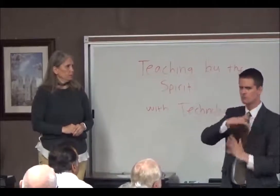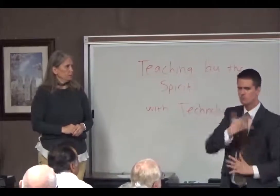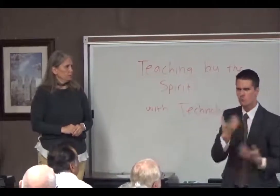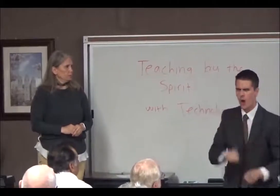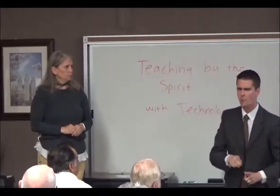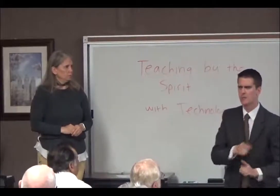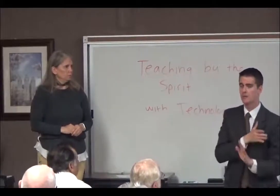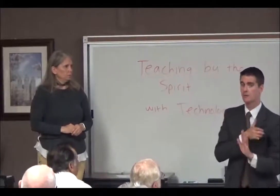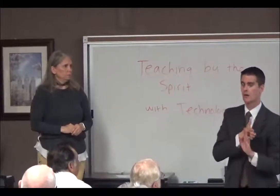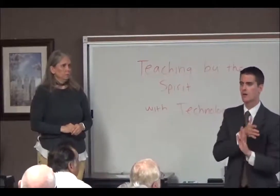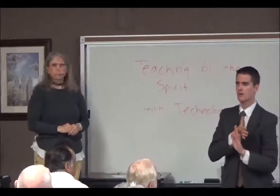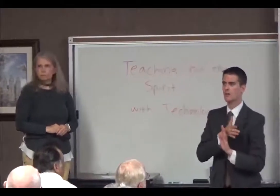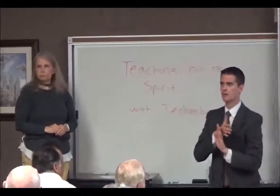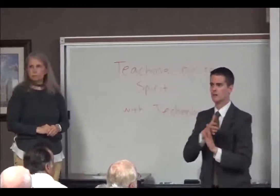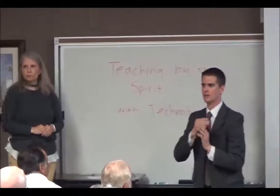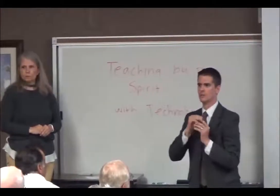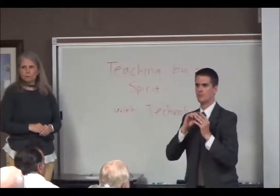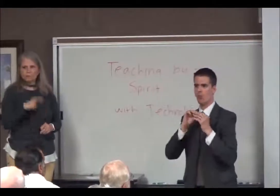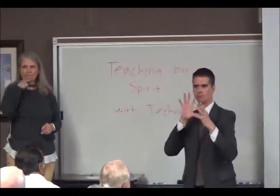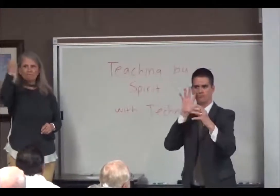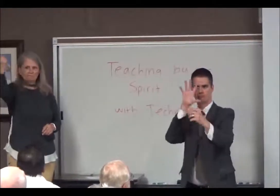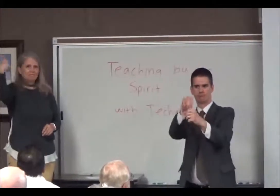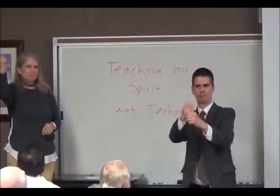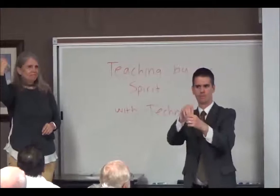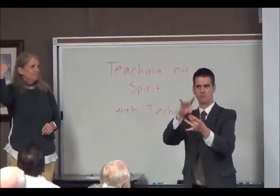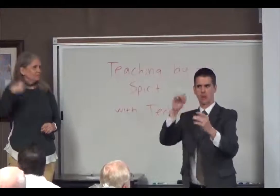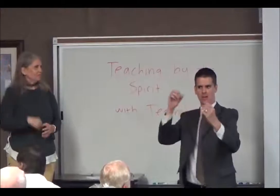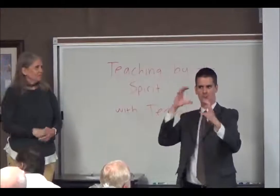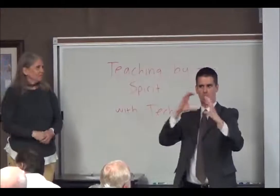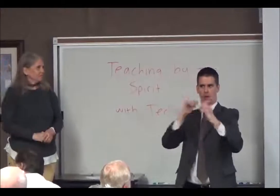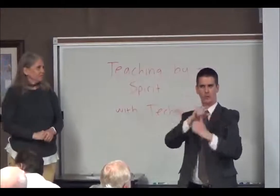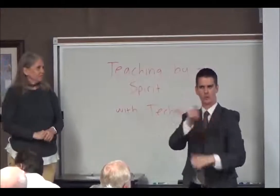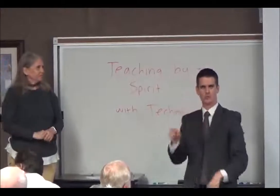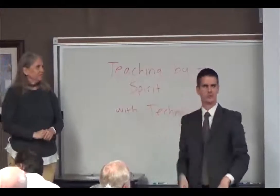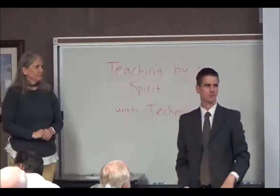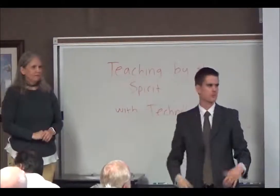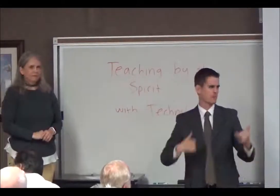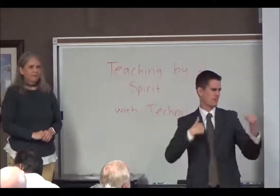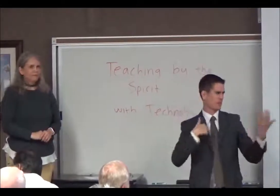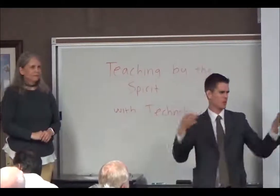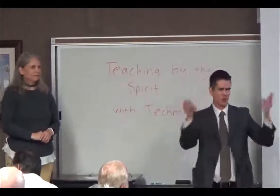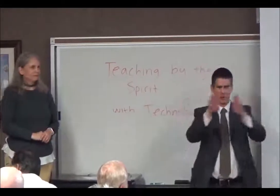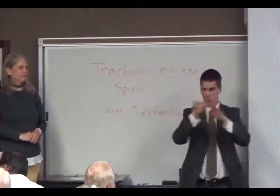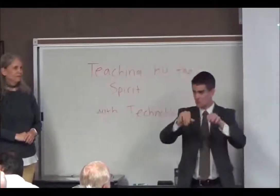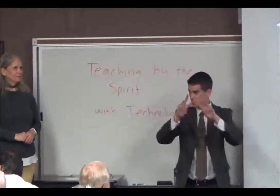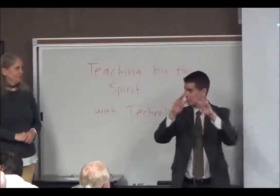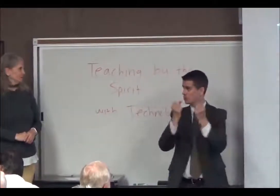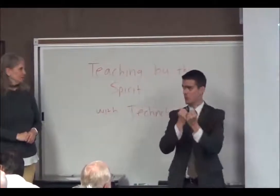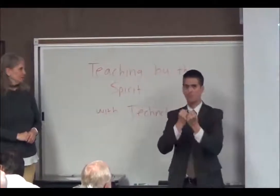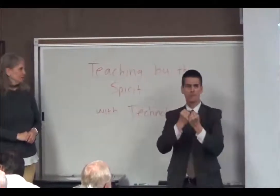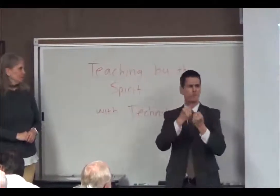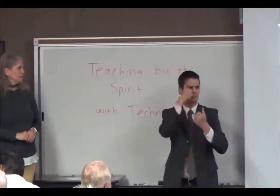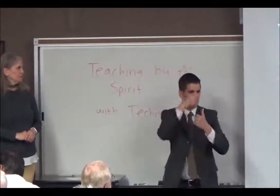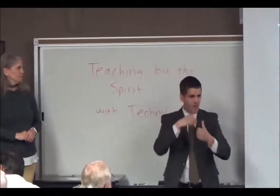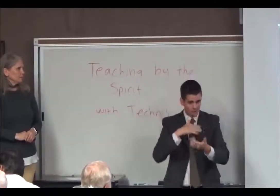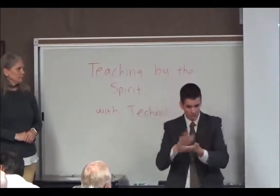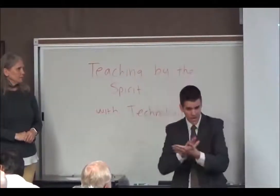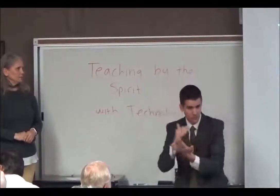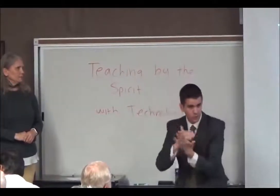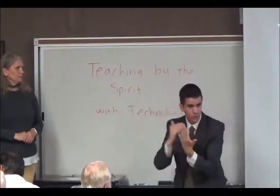the video maybe halfway through, discussing what's going on, what's happening. And then it encourages them to communicate with you. I want to close this workshop.